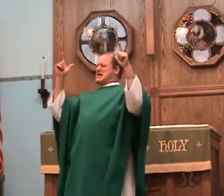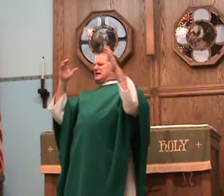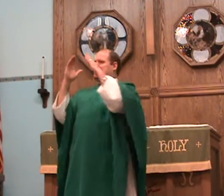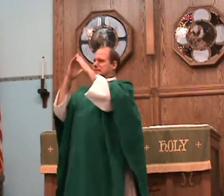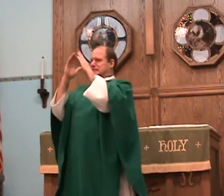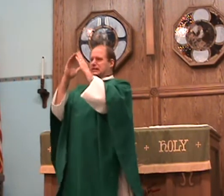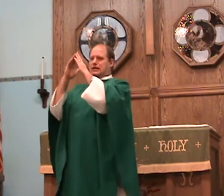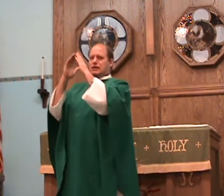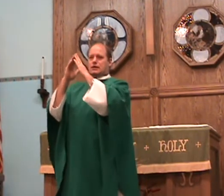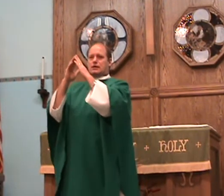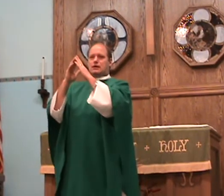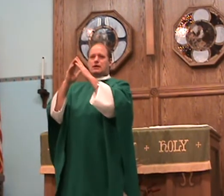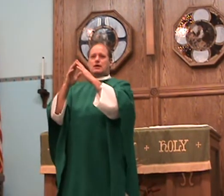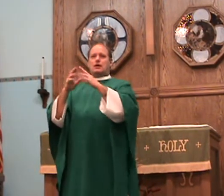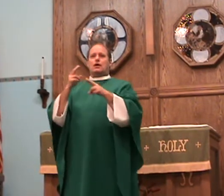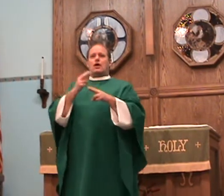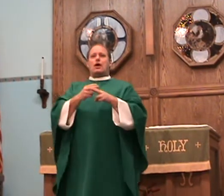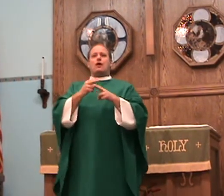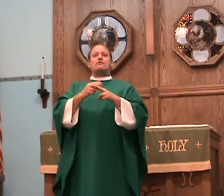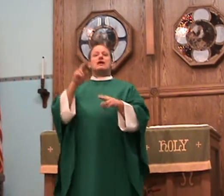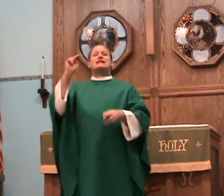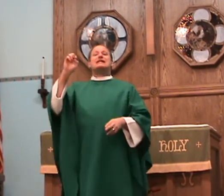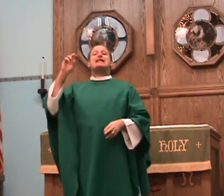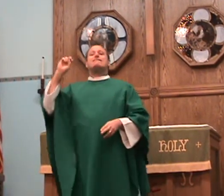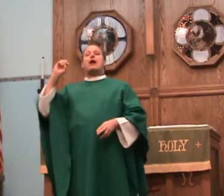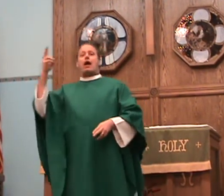big city of Nineveh,